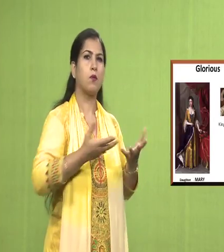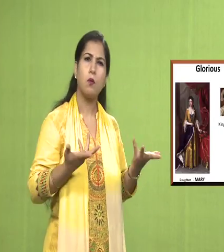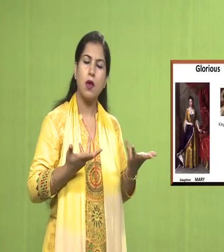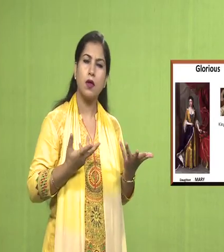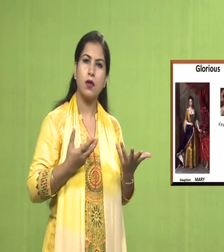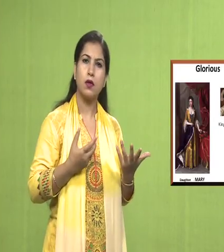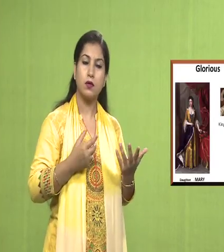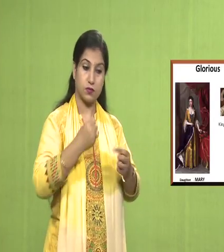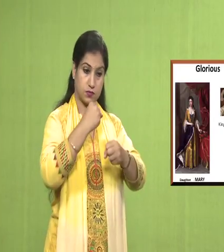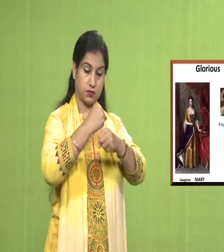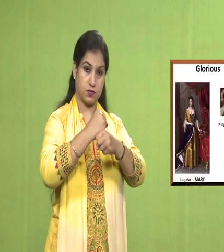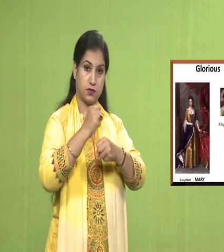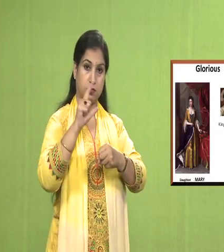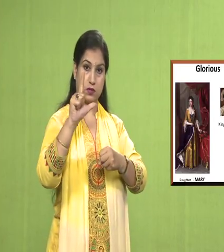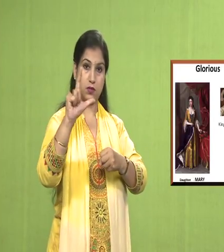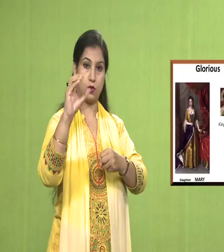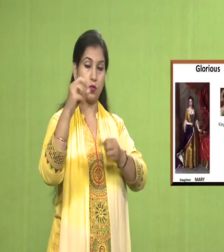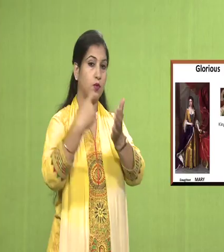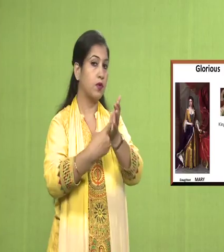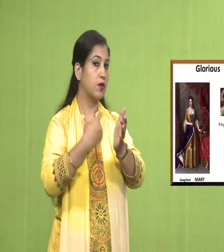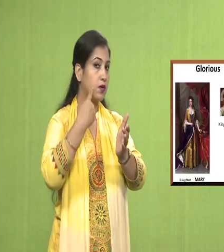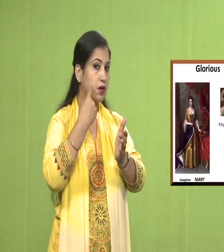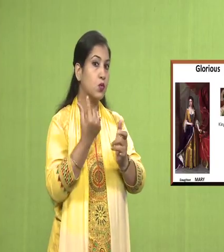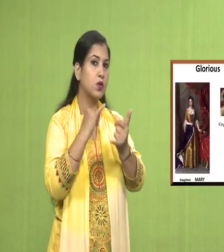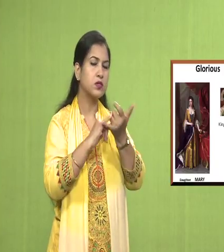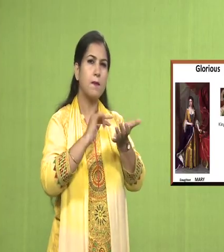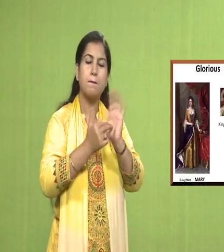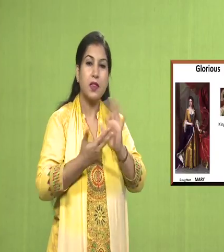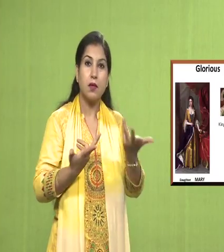beautiful in English language.